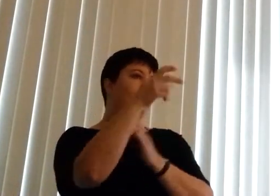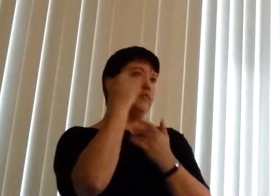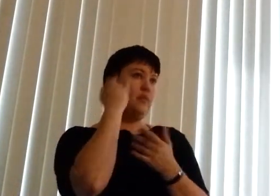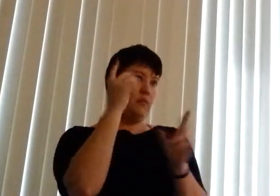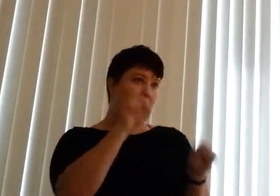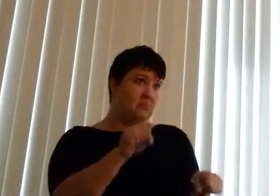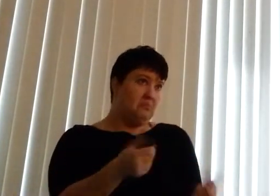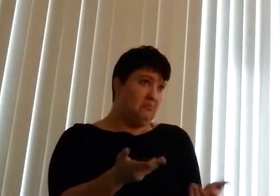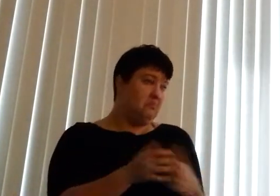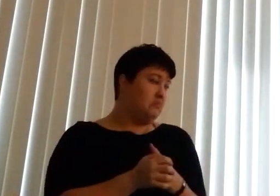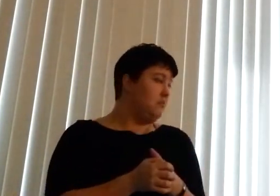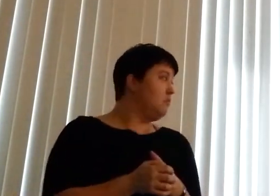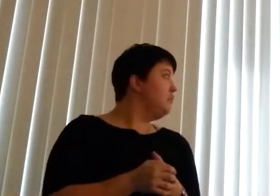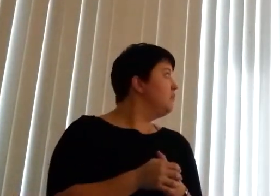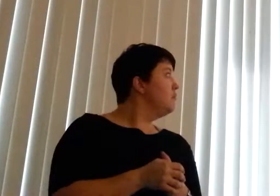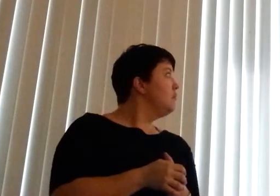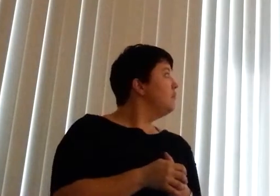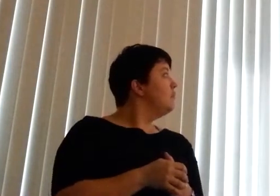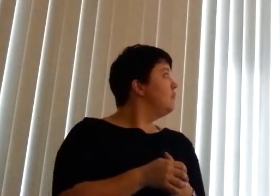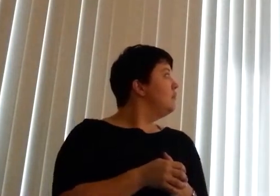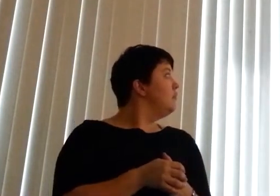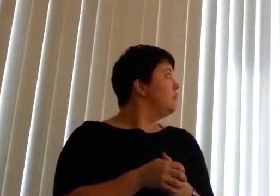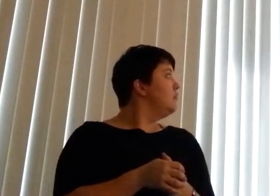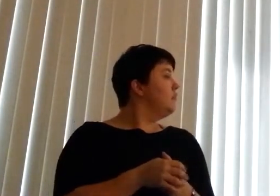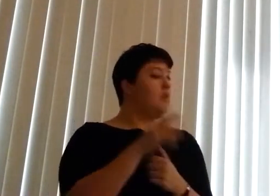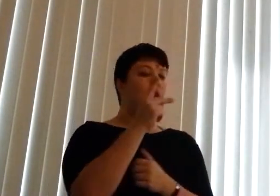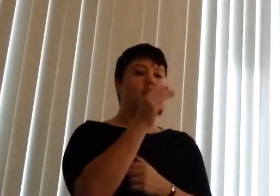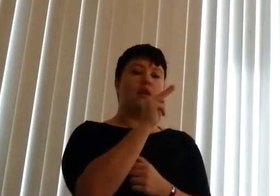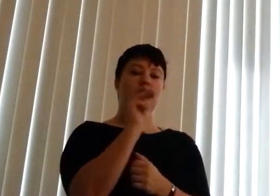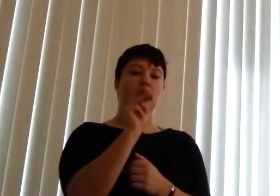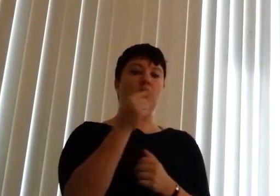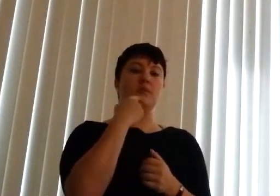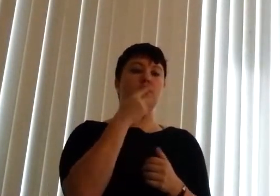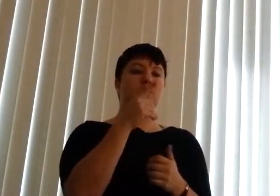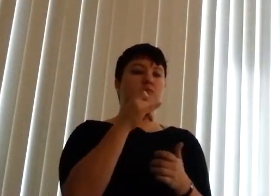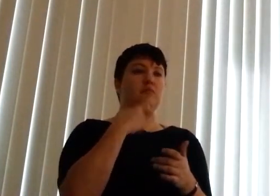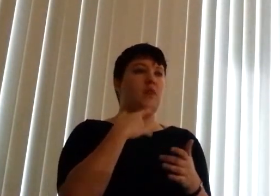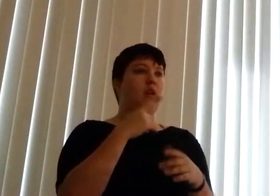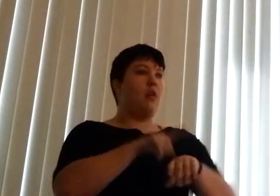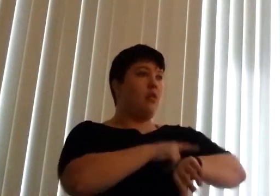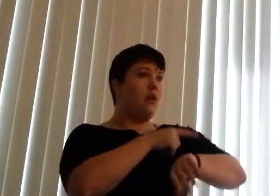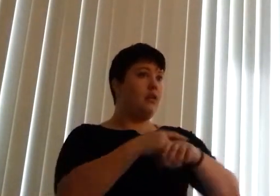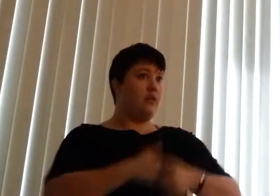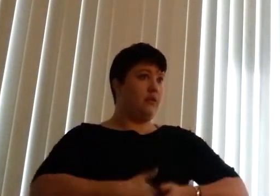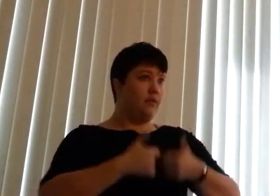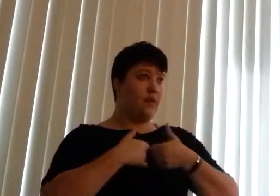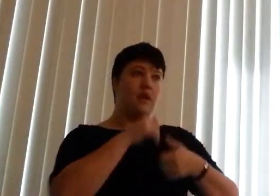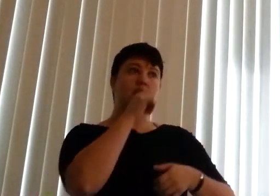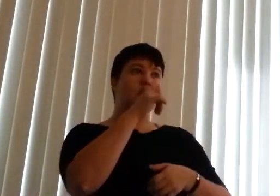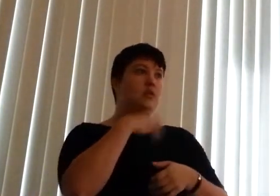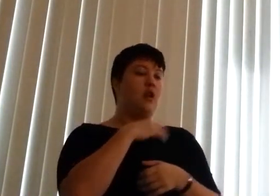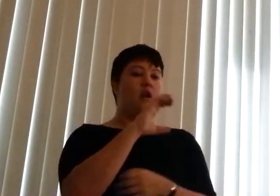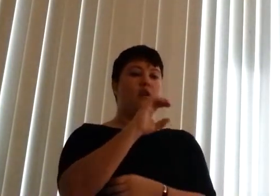Cam insists that length of life is not a synchronic property.